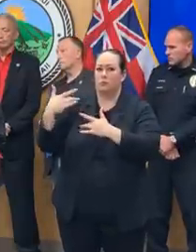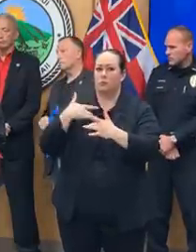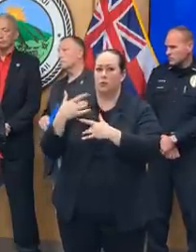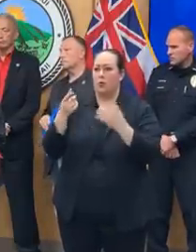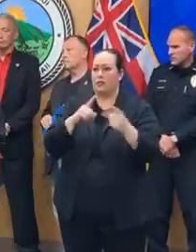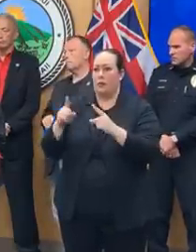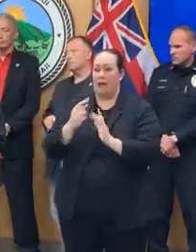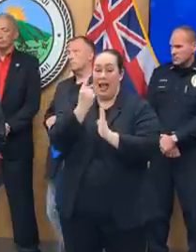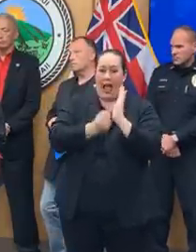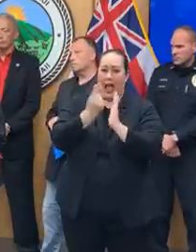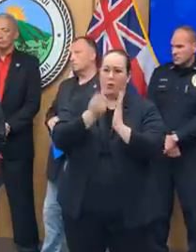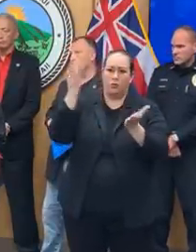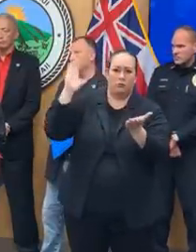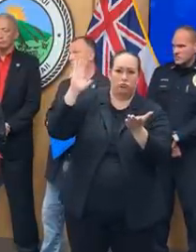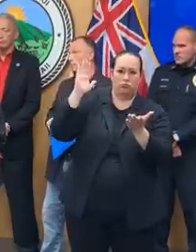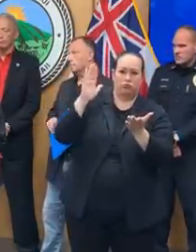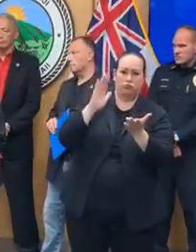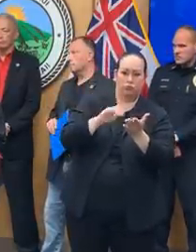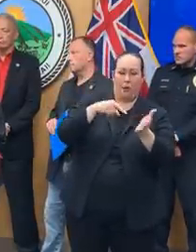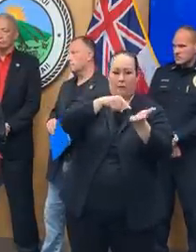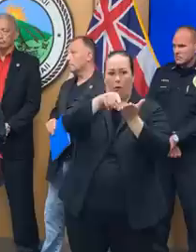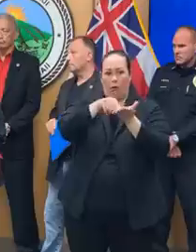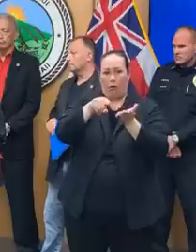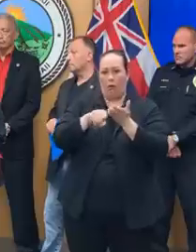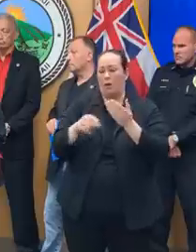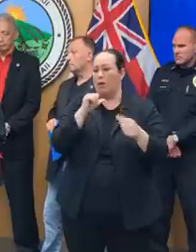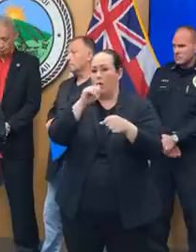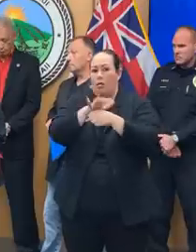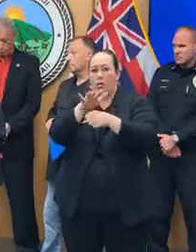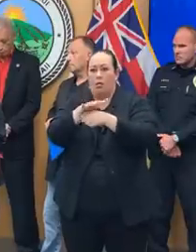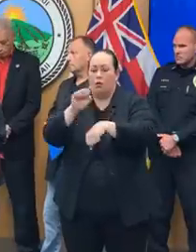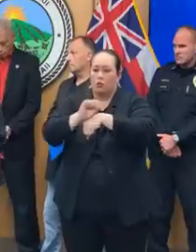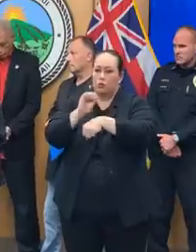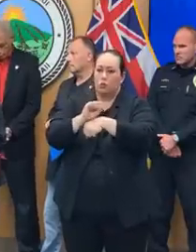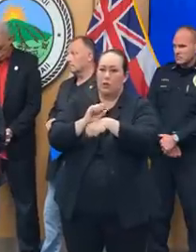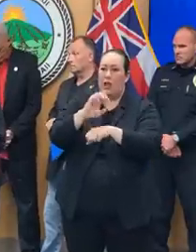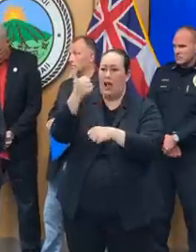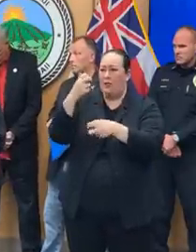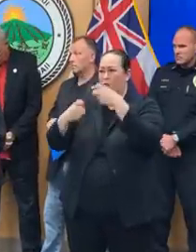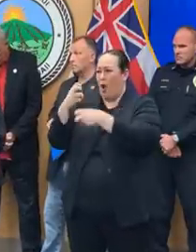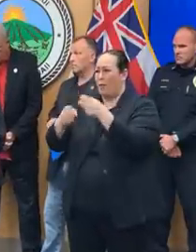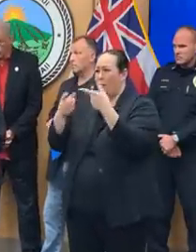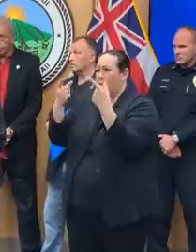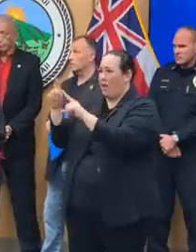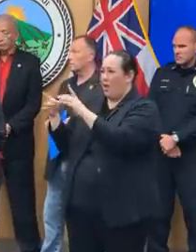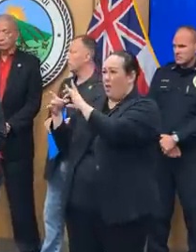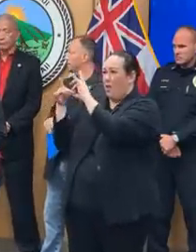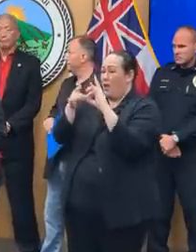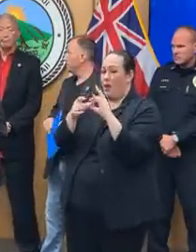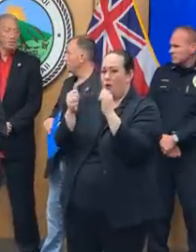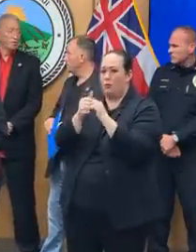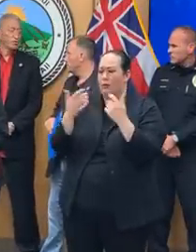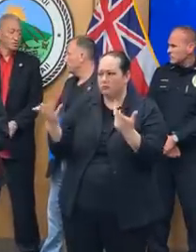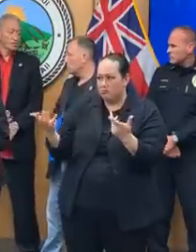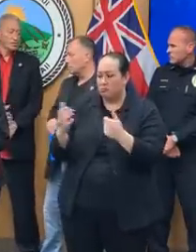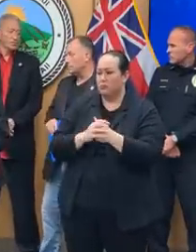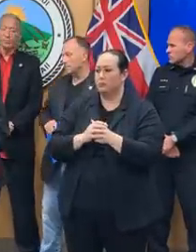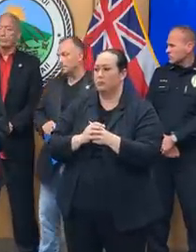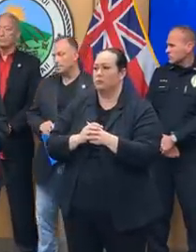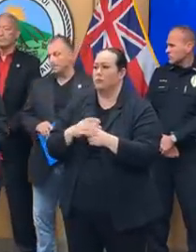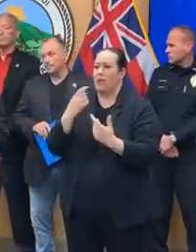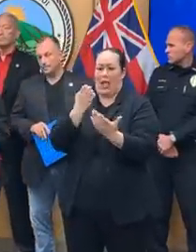their hours cut back and other problems related to the fire on the west side, even though they live elsewhere. So the question is around the